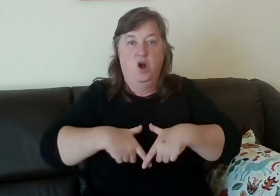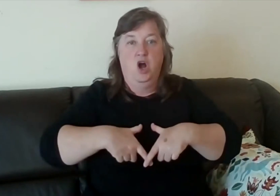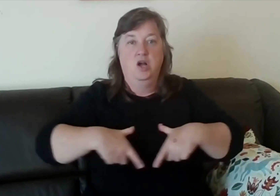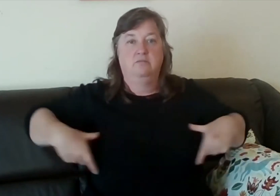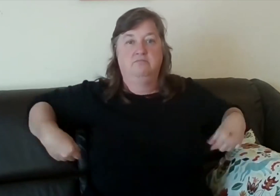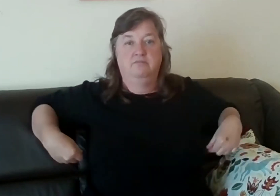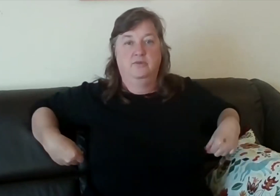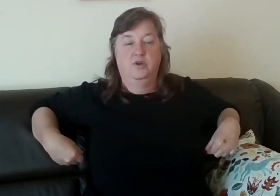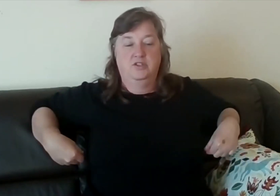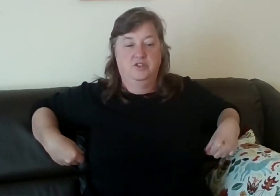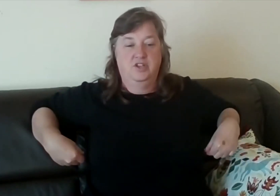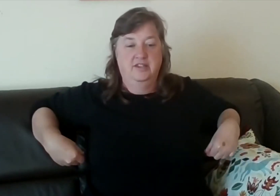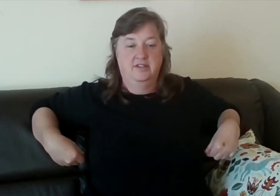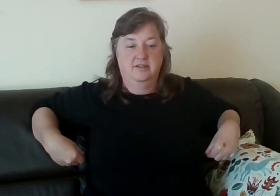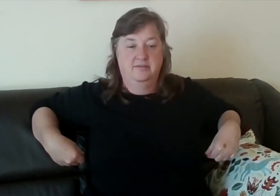Bra, across your chest.